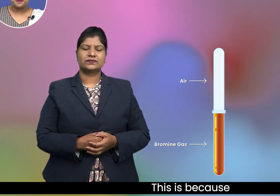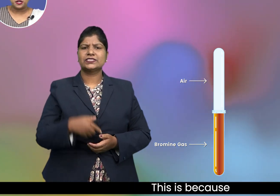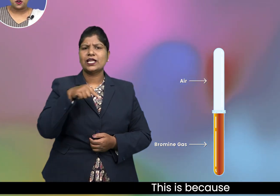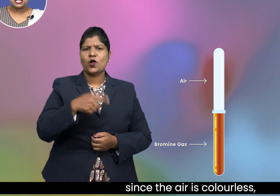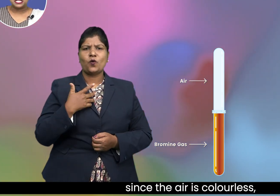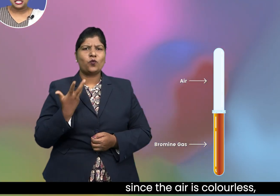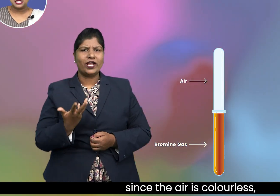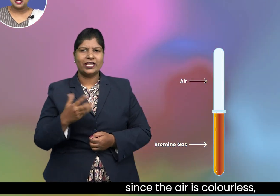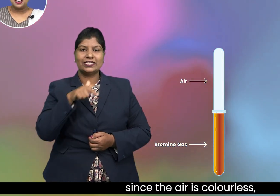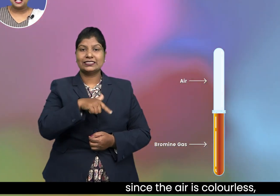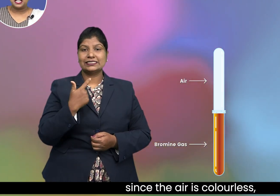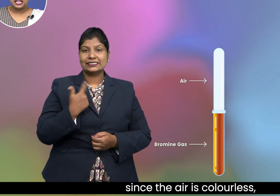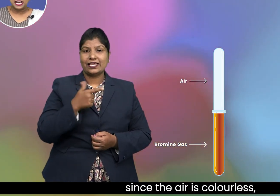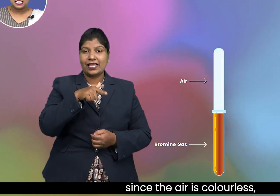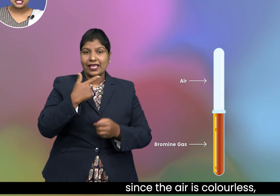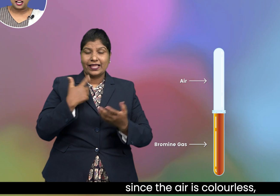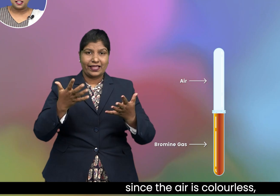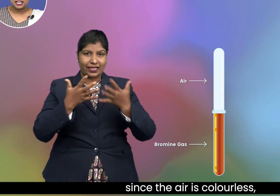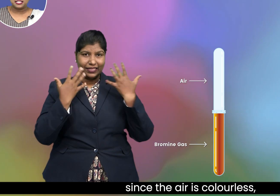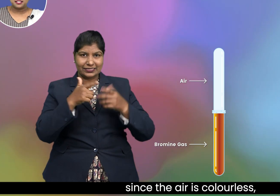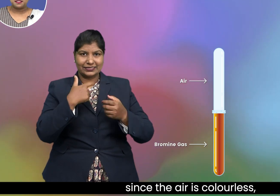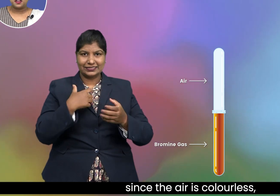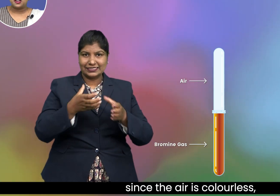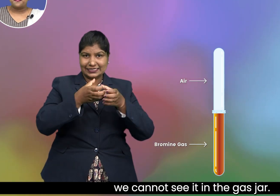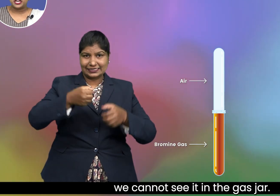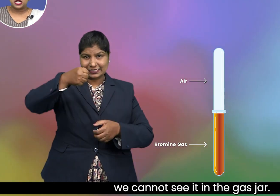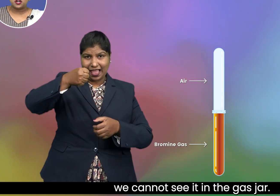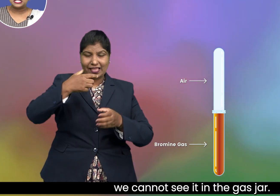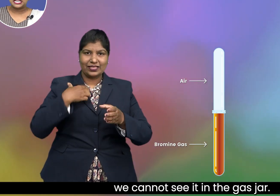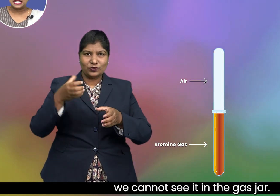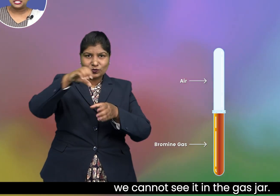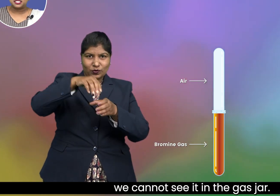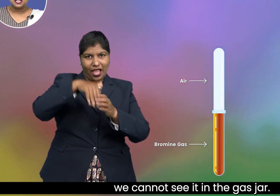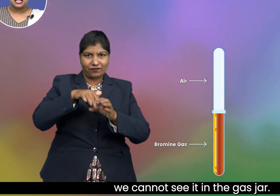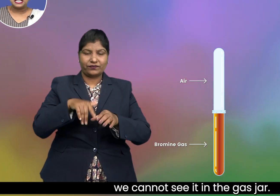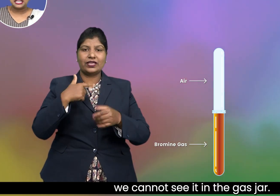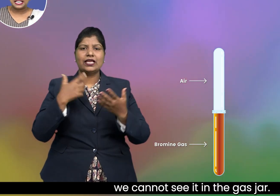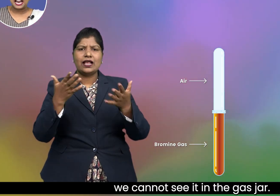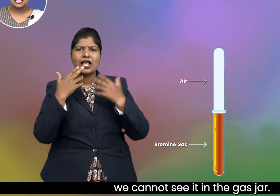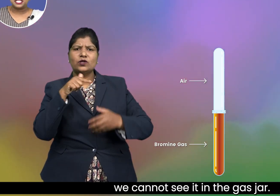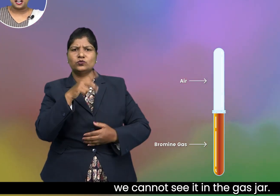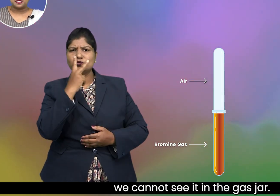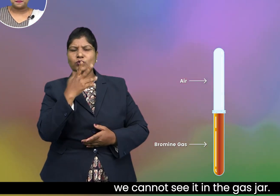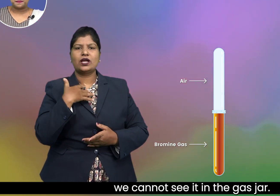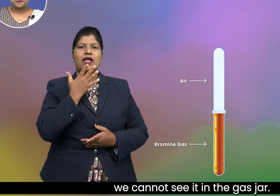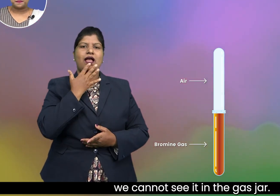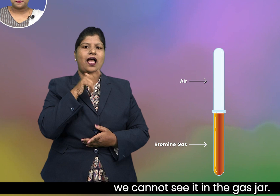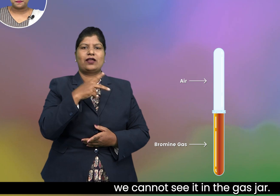This is because since the air is colorless, we cannot see it in the gas